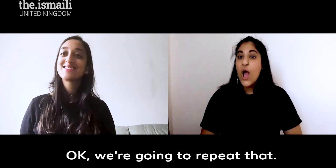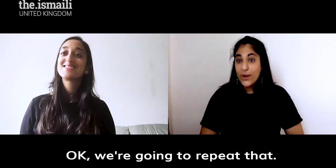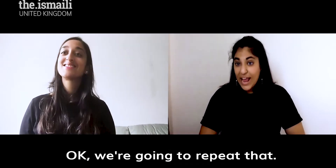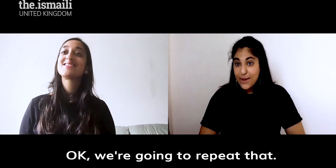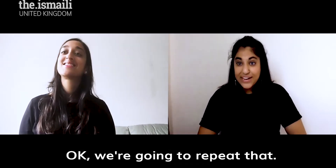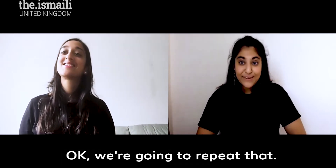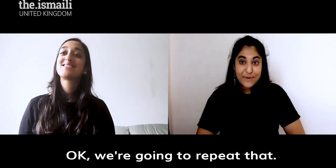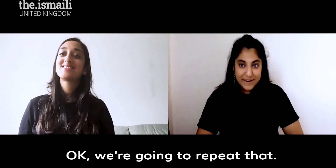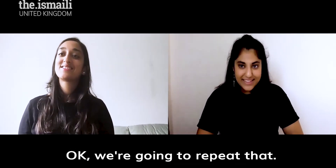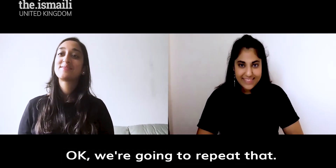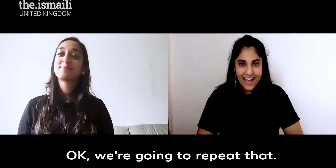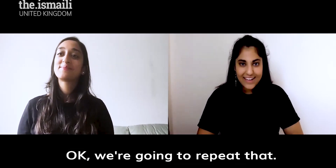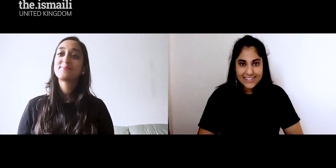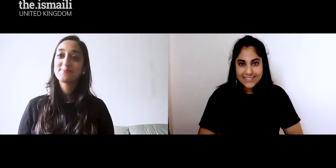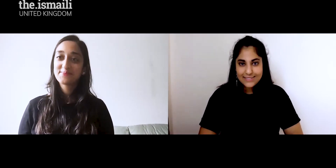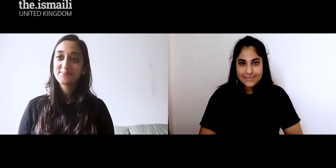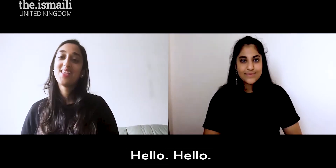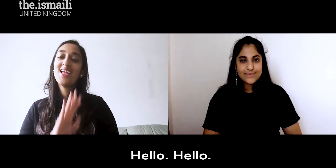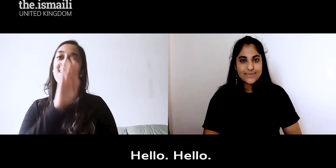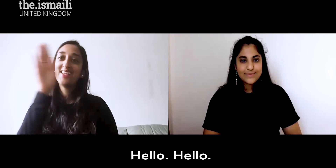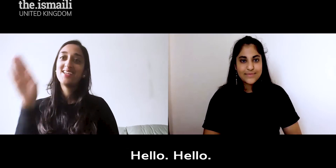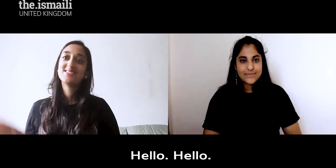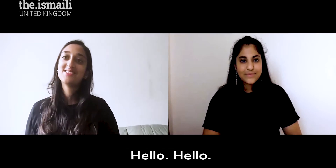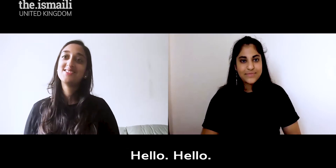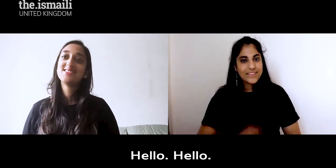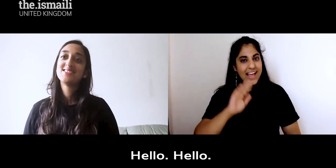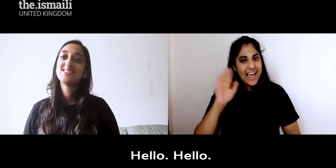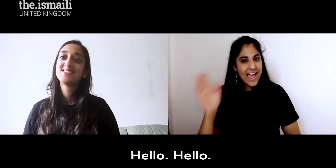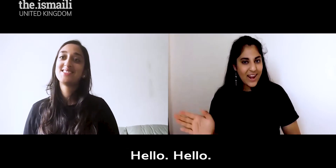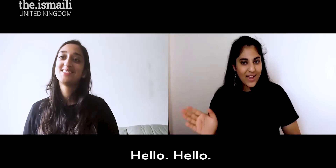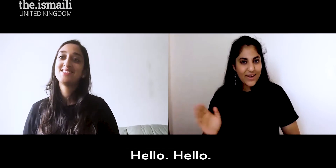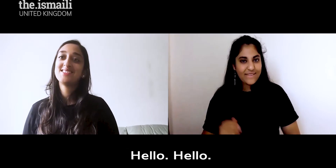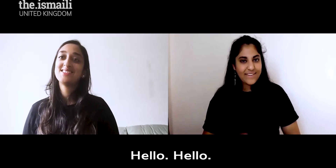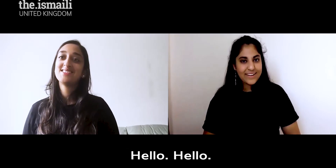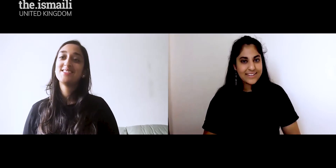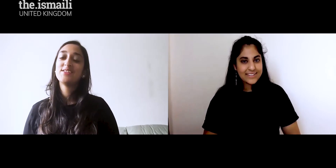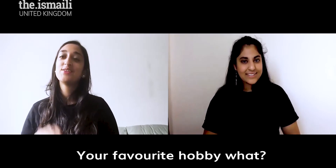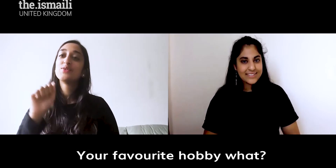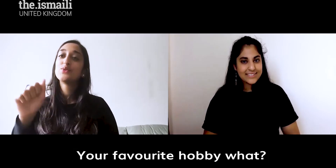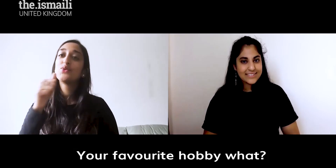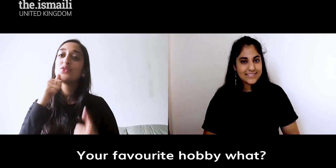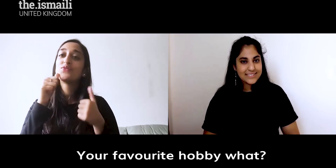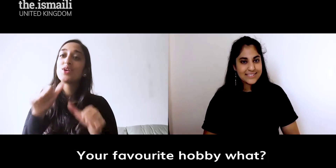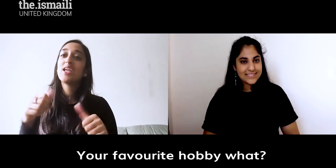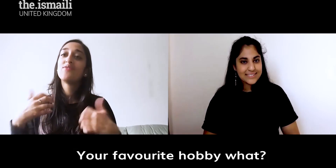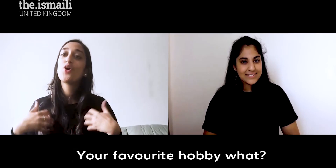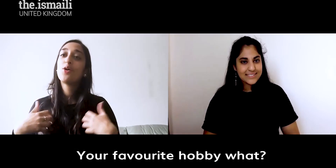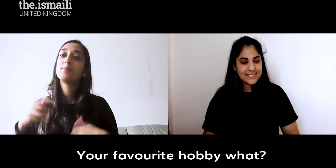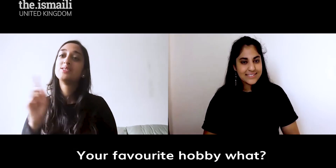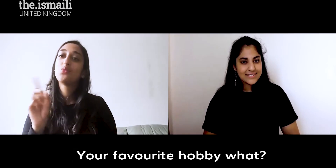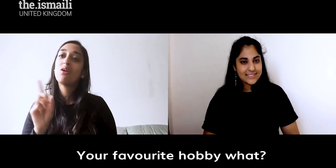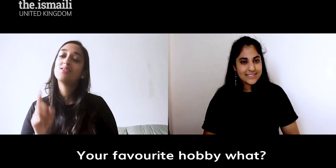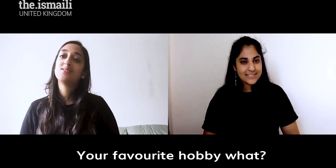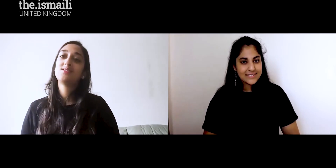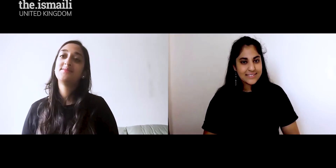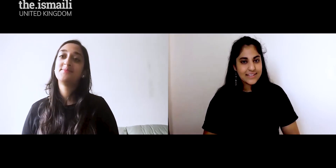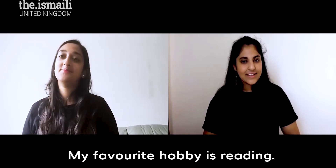Okay, we're going to repeat that. Hello. Hello. Your favourite hobby is what?